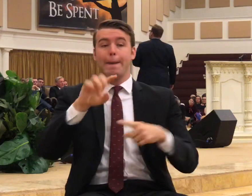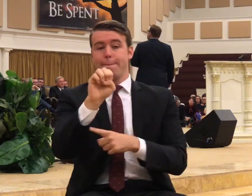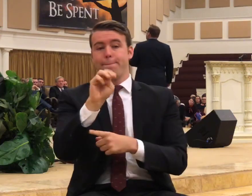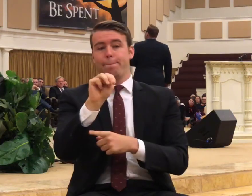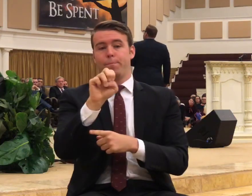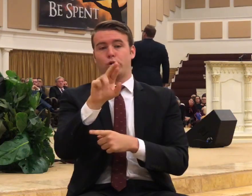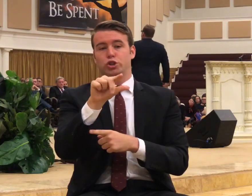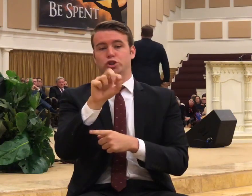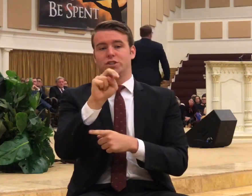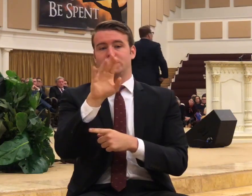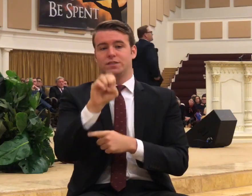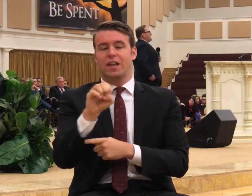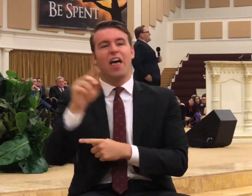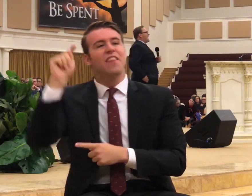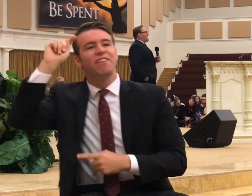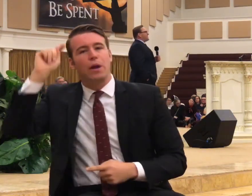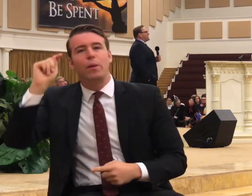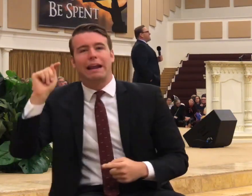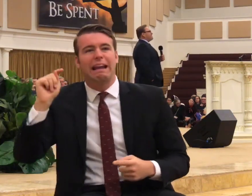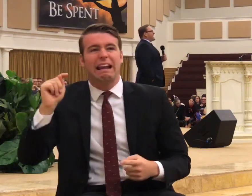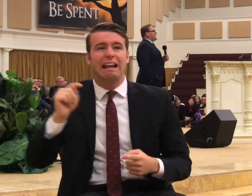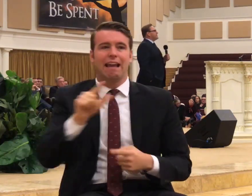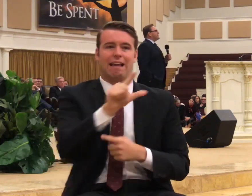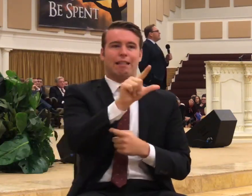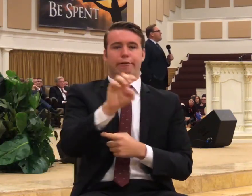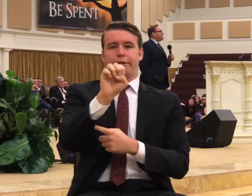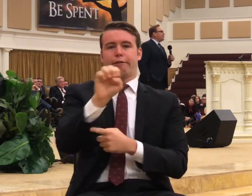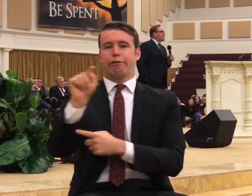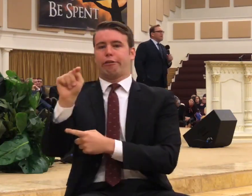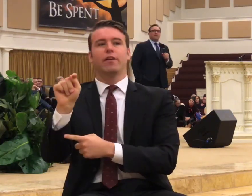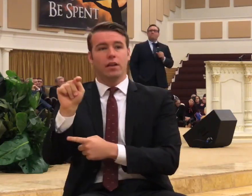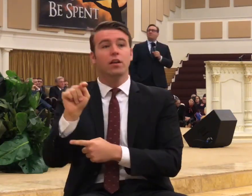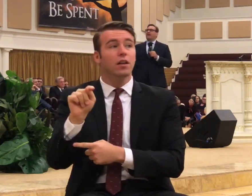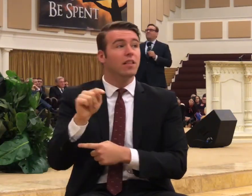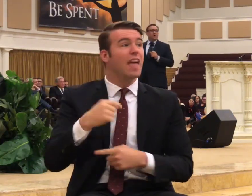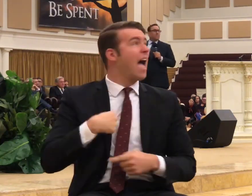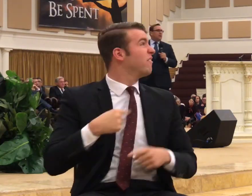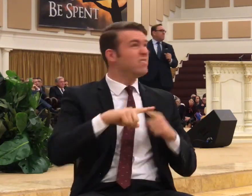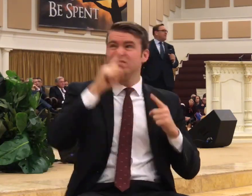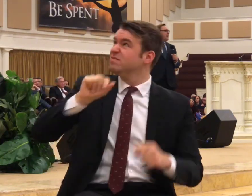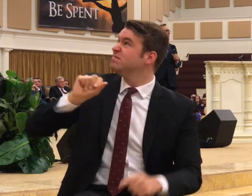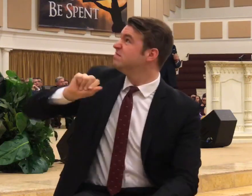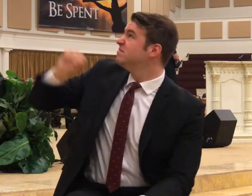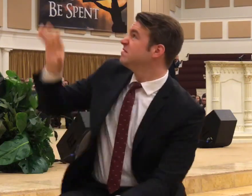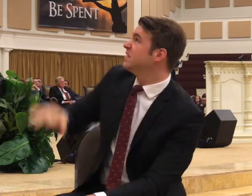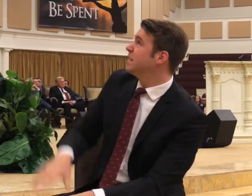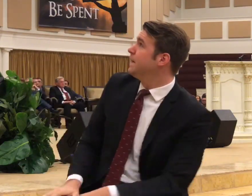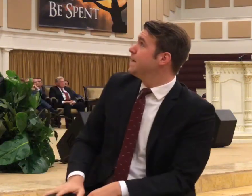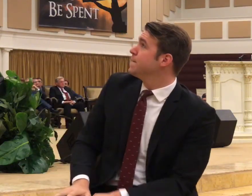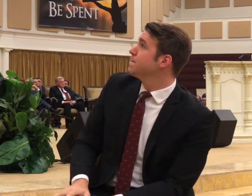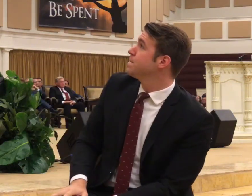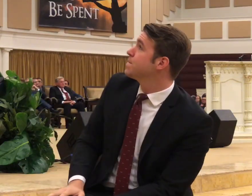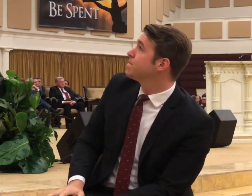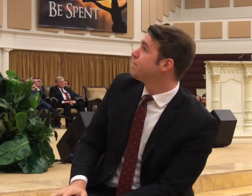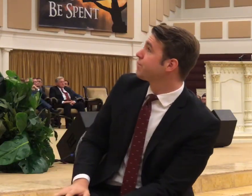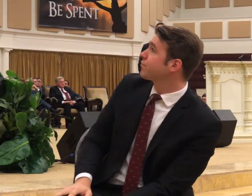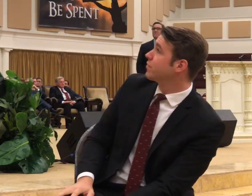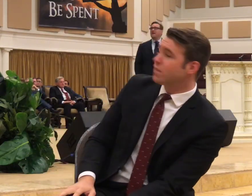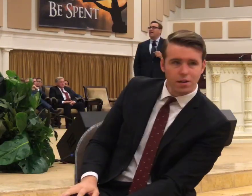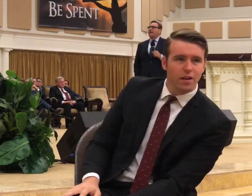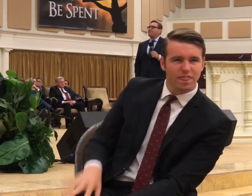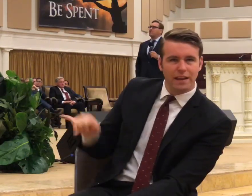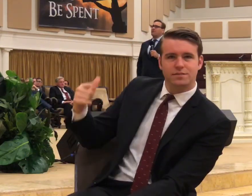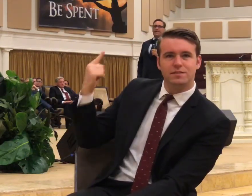theory. All right, I think they've got a formula. Put that formula up there. I can just leave it up there for the next little